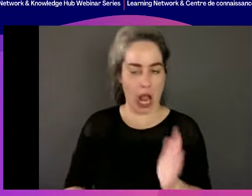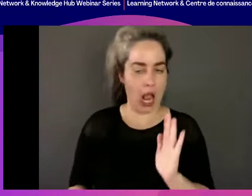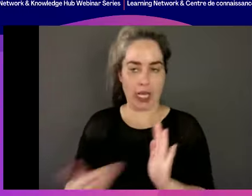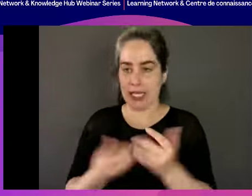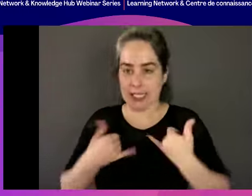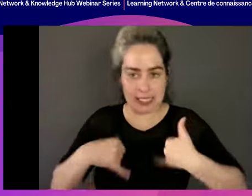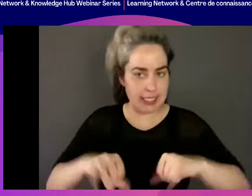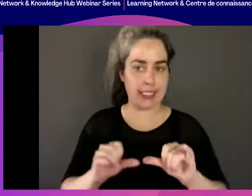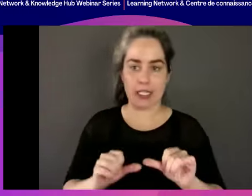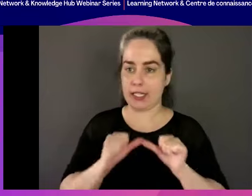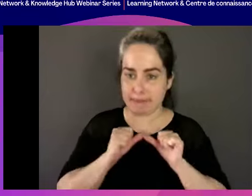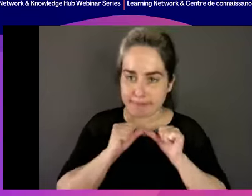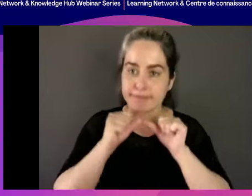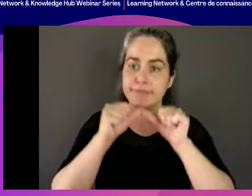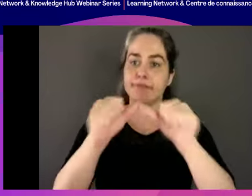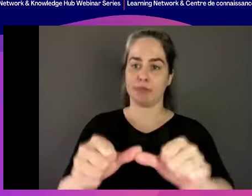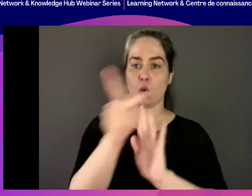school system.